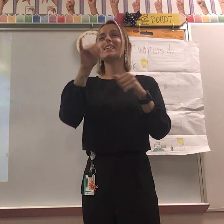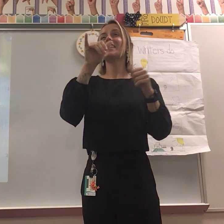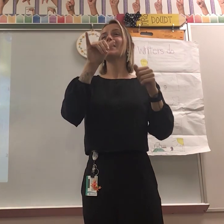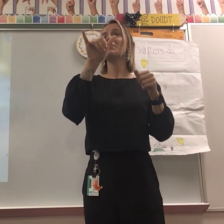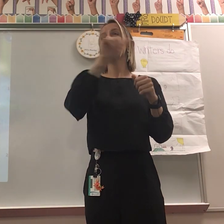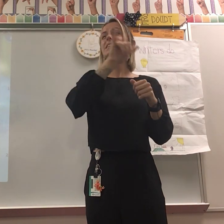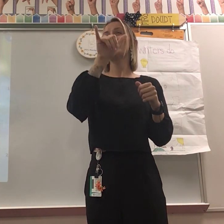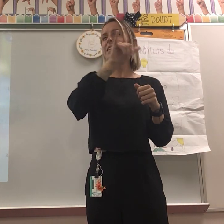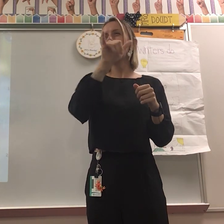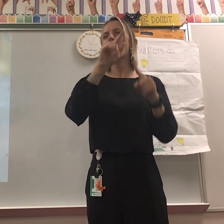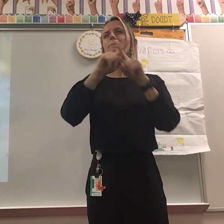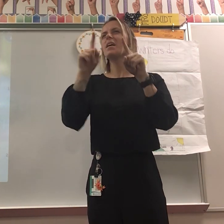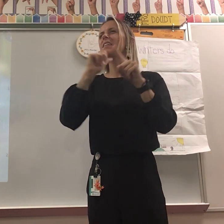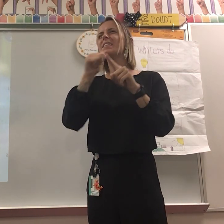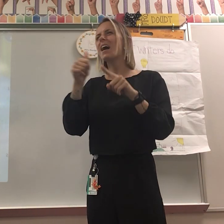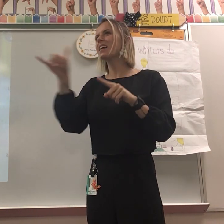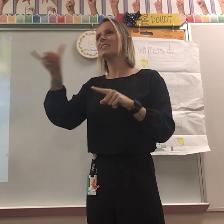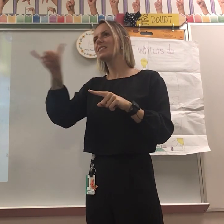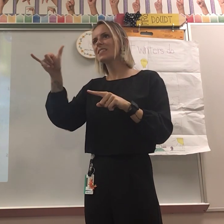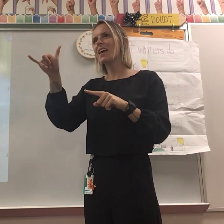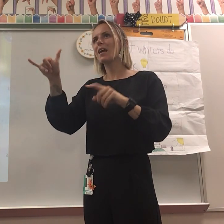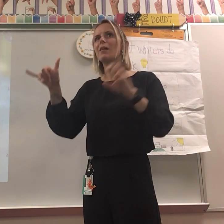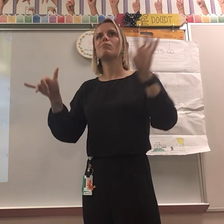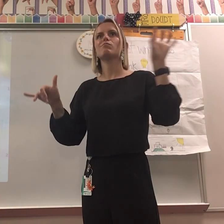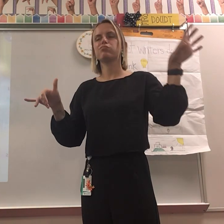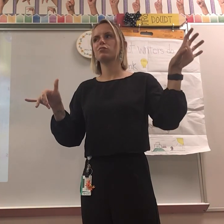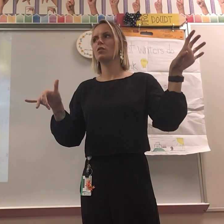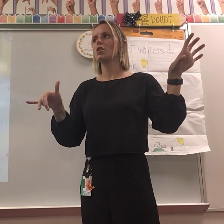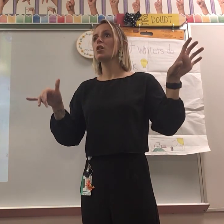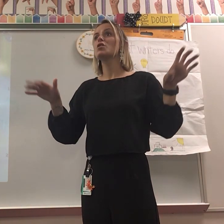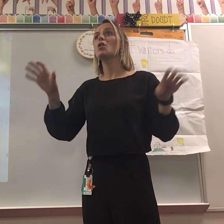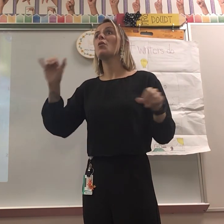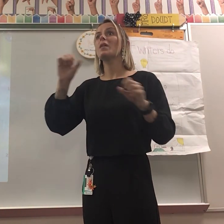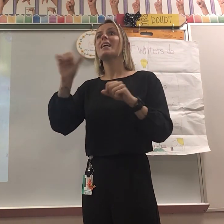exact same, go to that side of the room. So exactly the same,